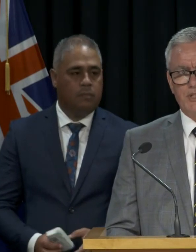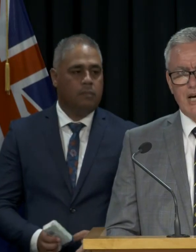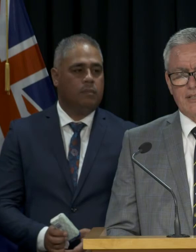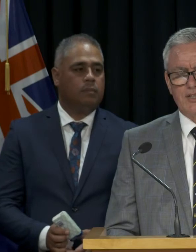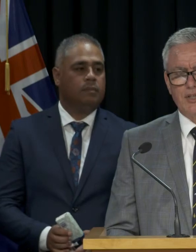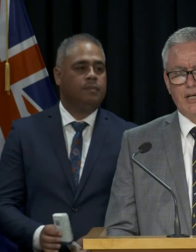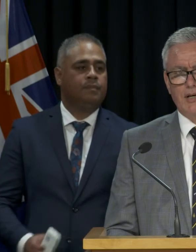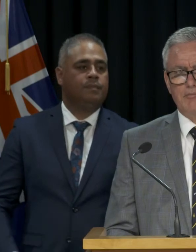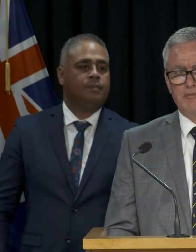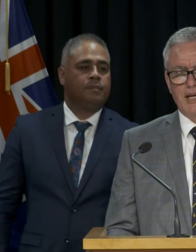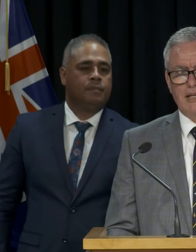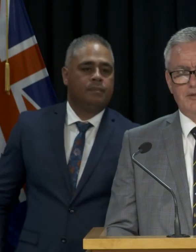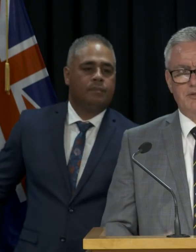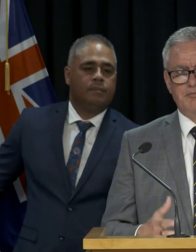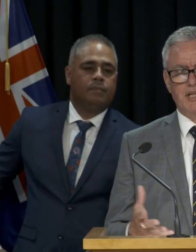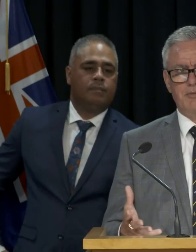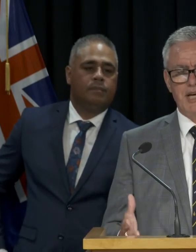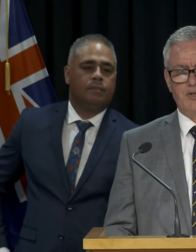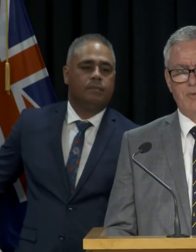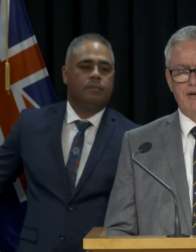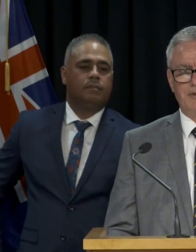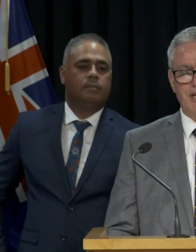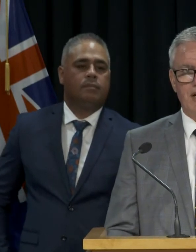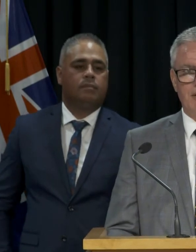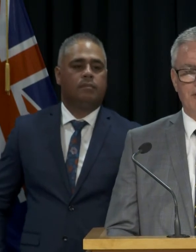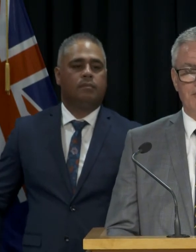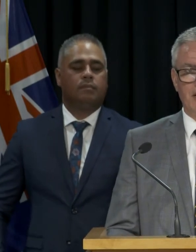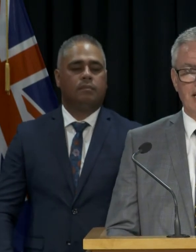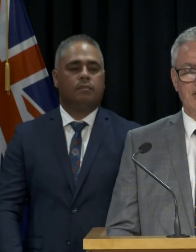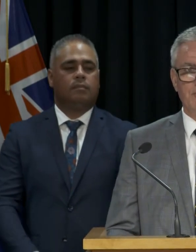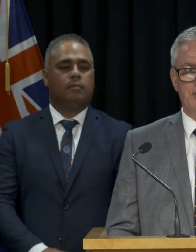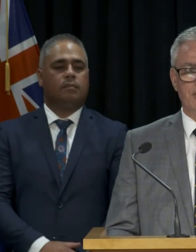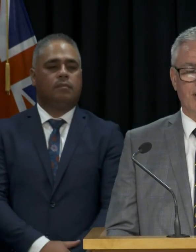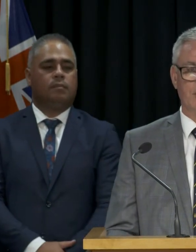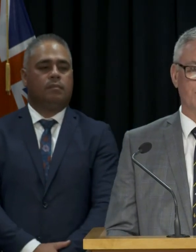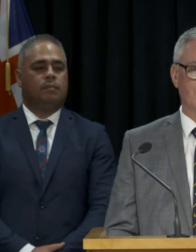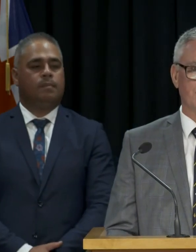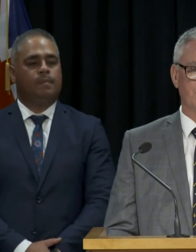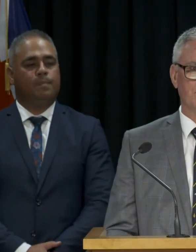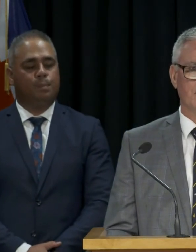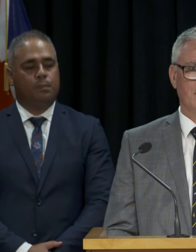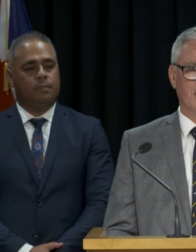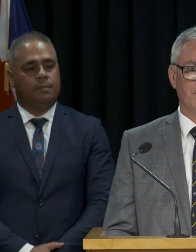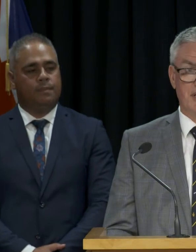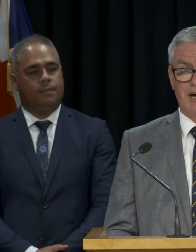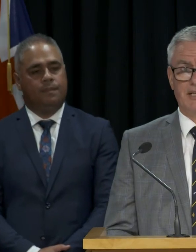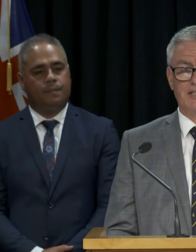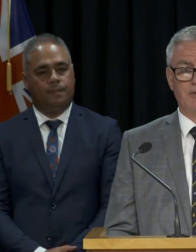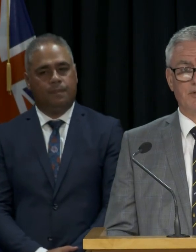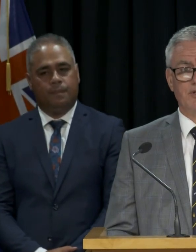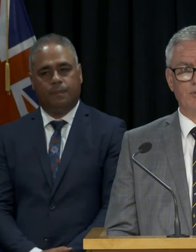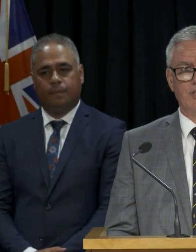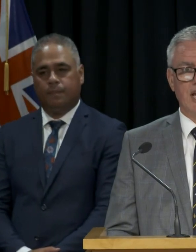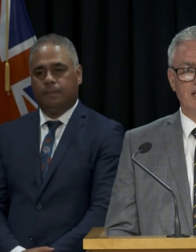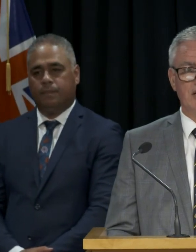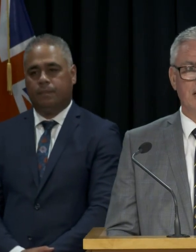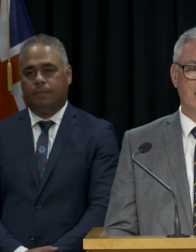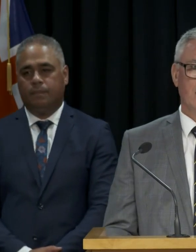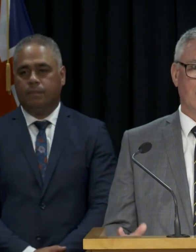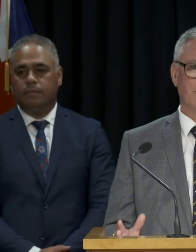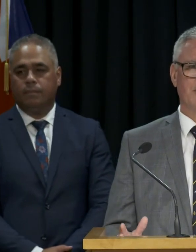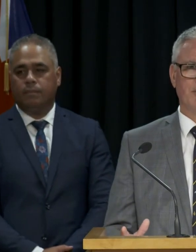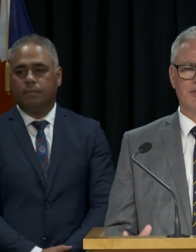that I was asked. And, we had to wait for the outcome of the election. We didn't know who was going to be the parties that were still